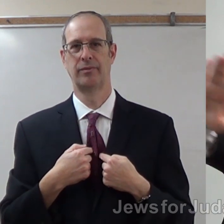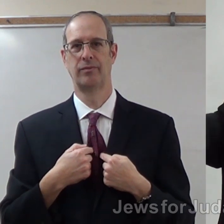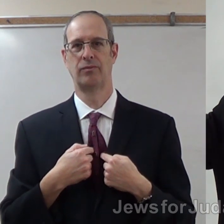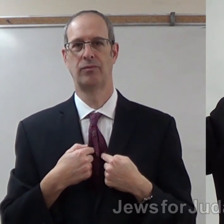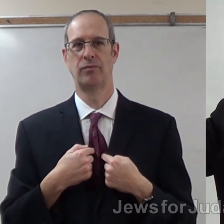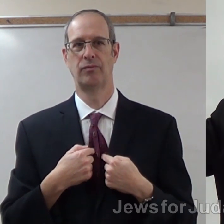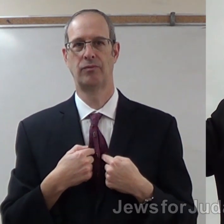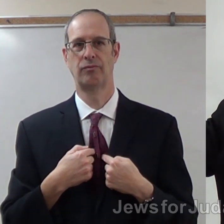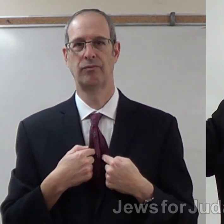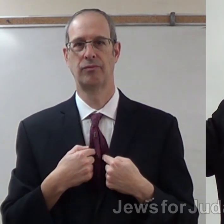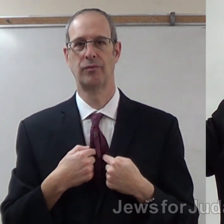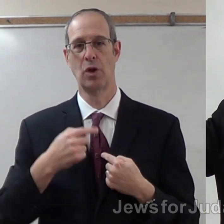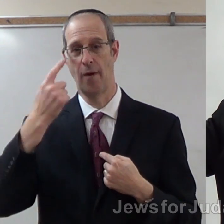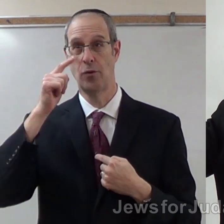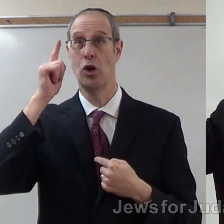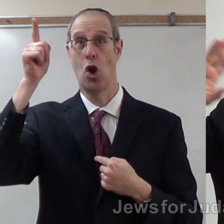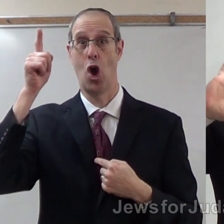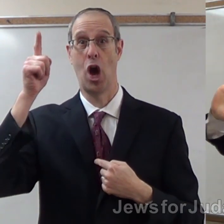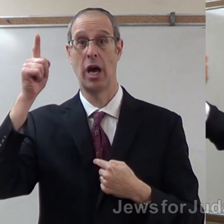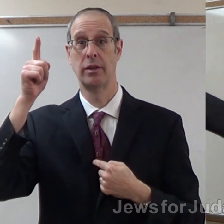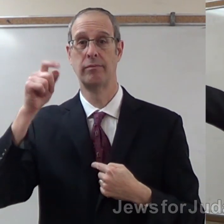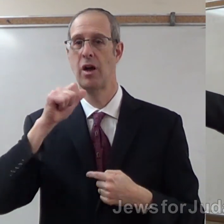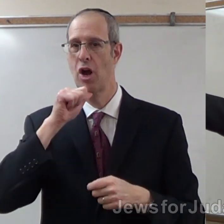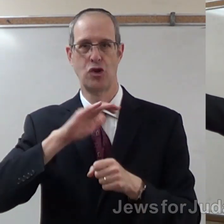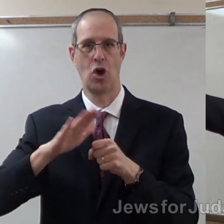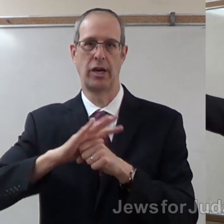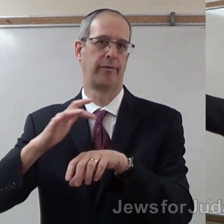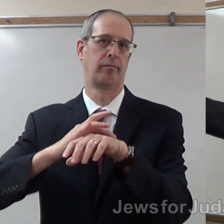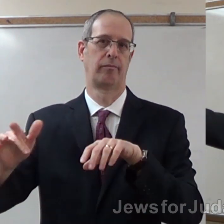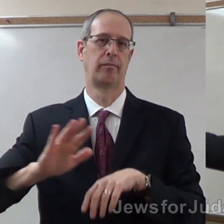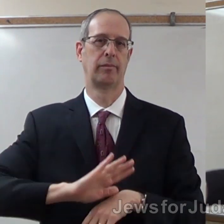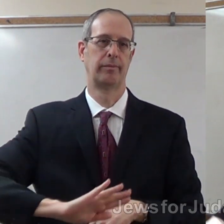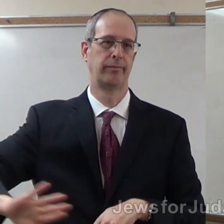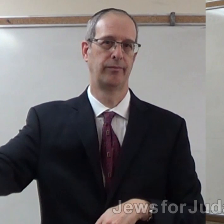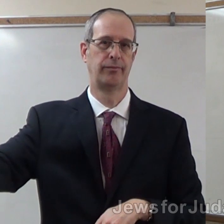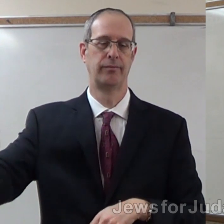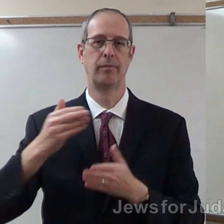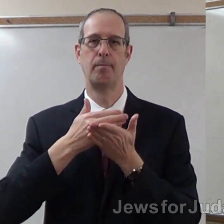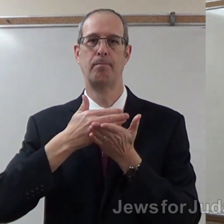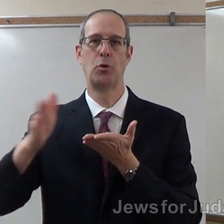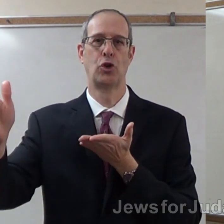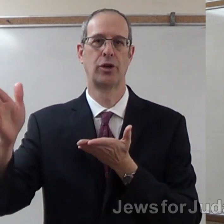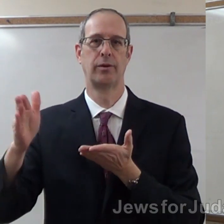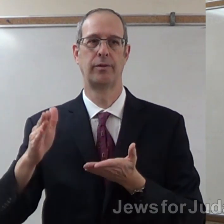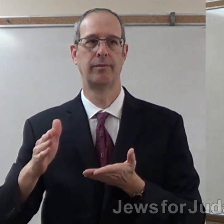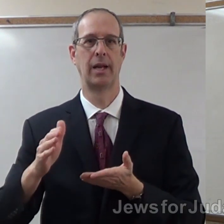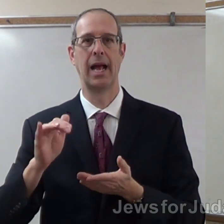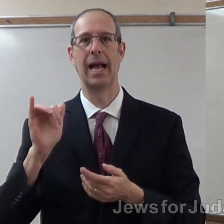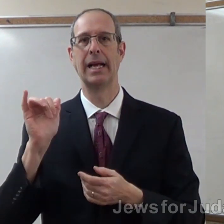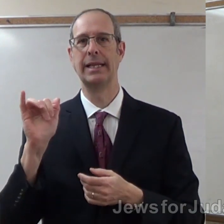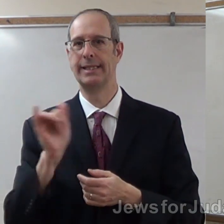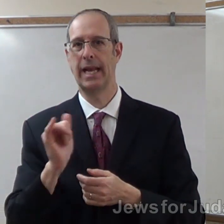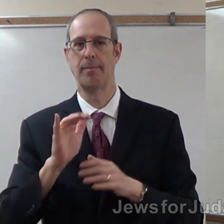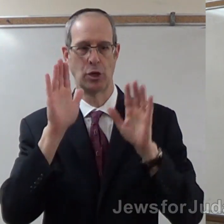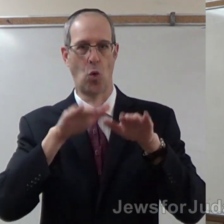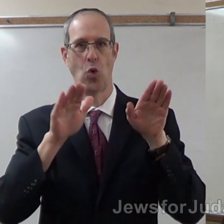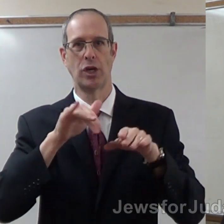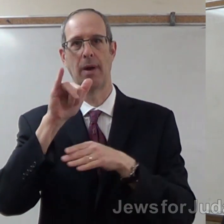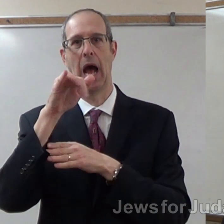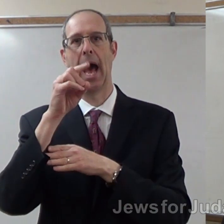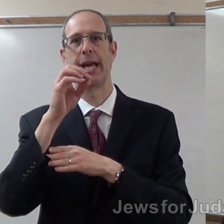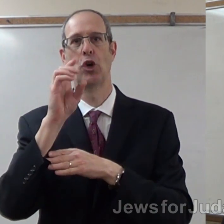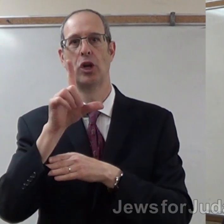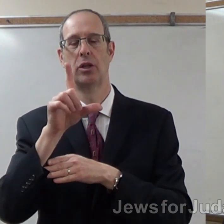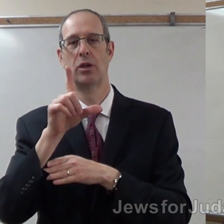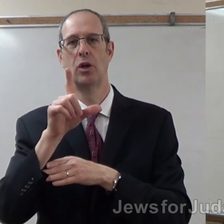There's no room for God. They push God away. And that's like someone who's worshiping an idol. And what idol are